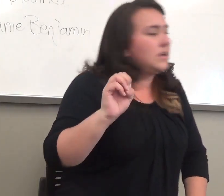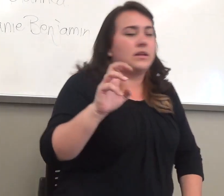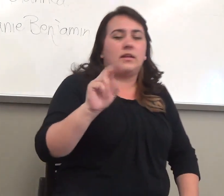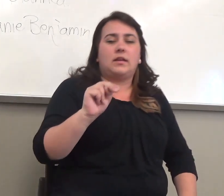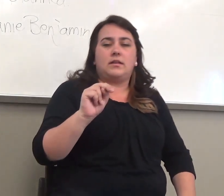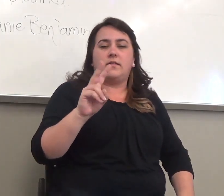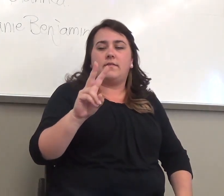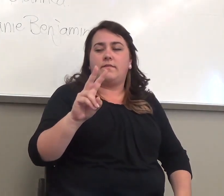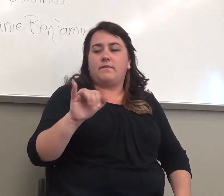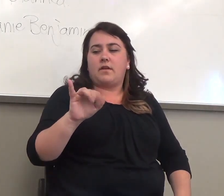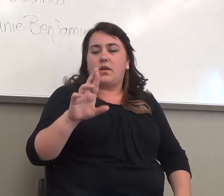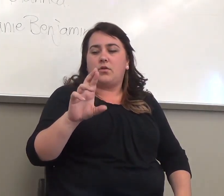Environment?